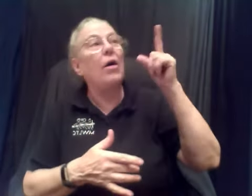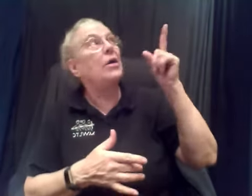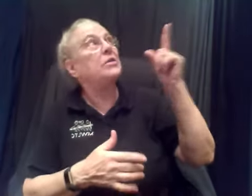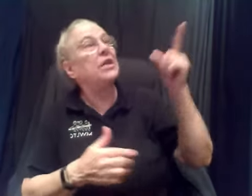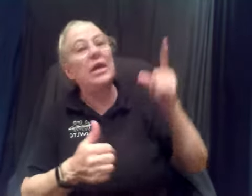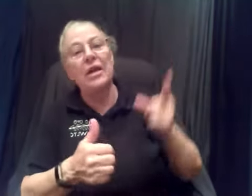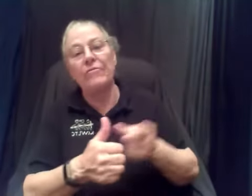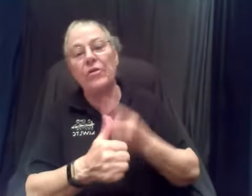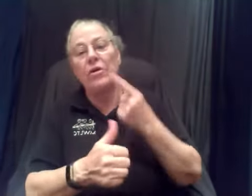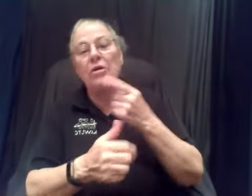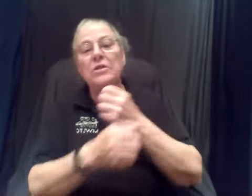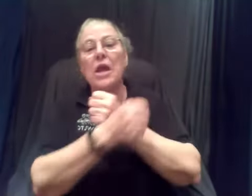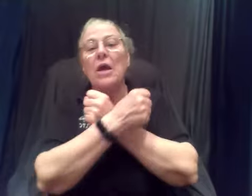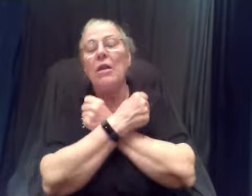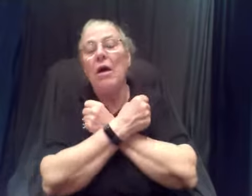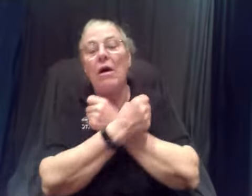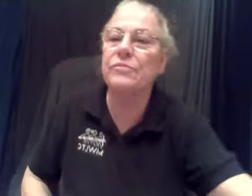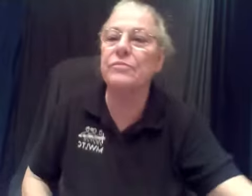because he first loved.